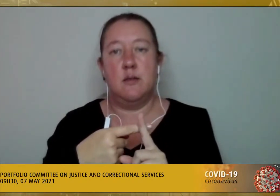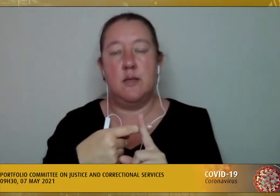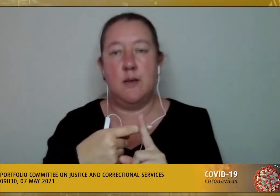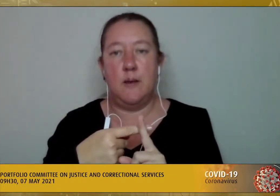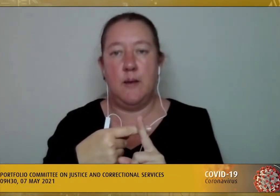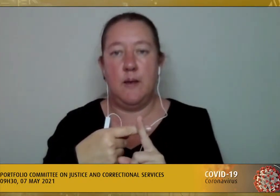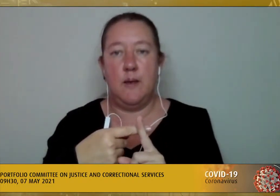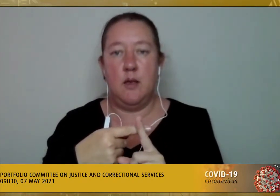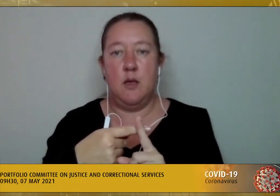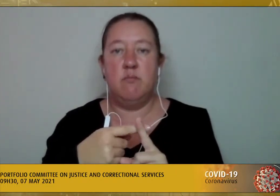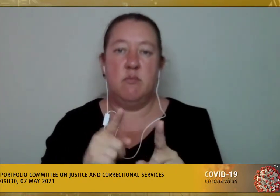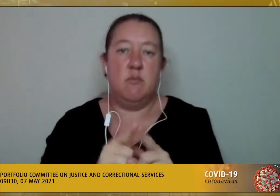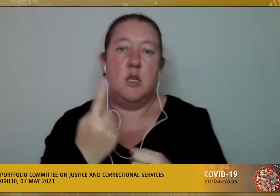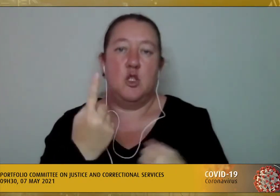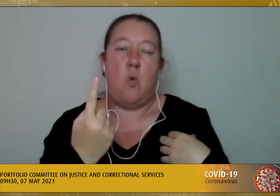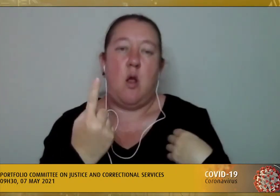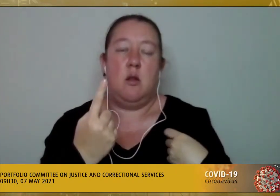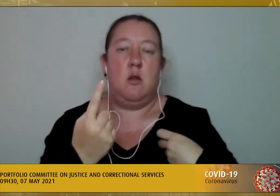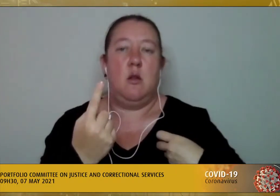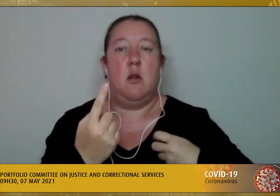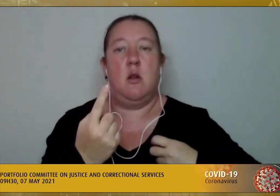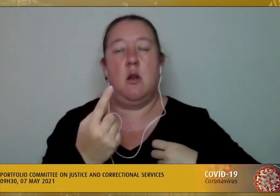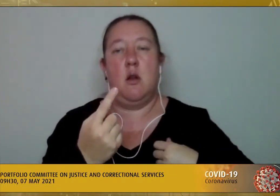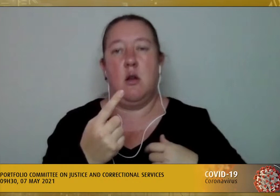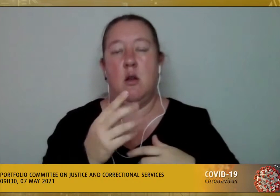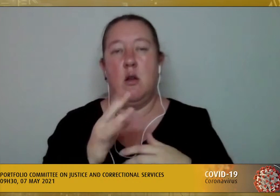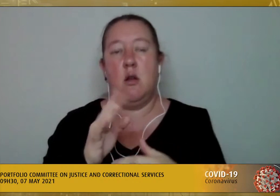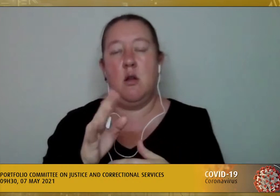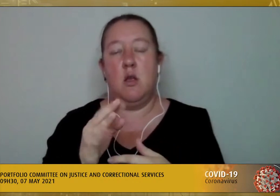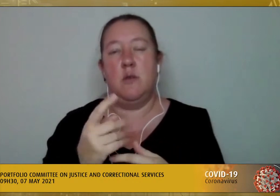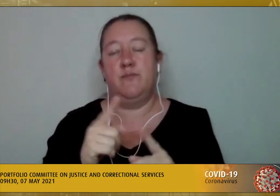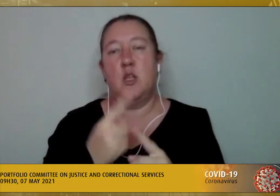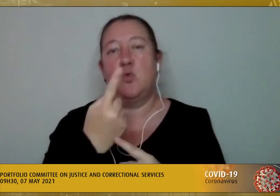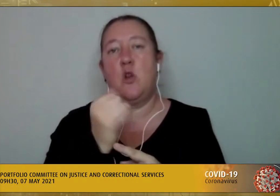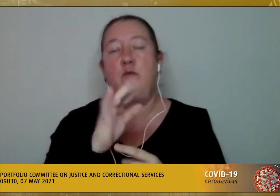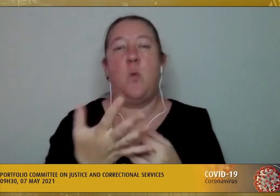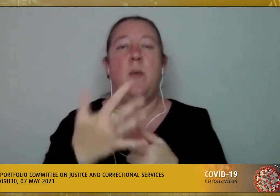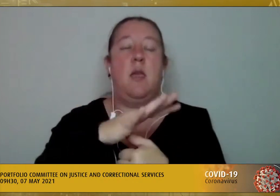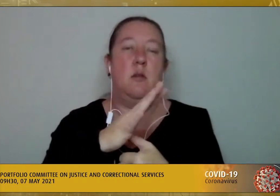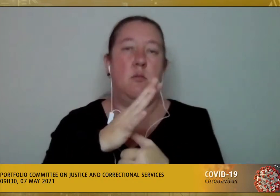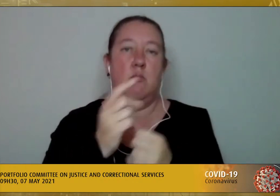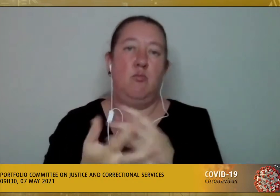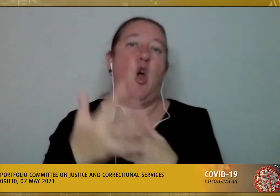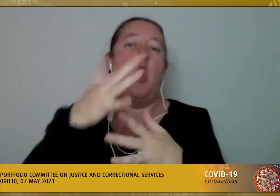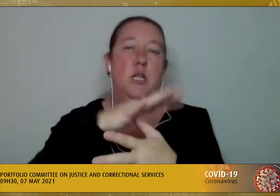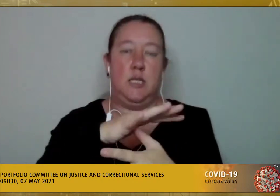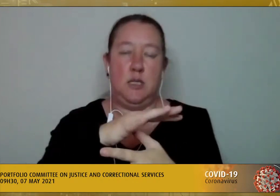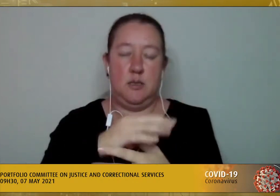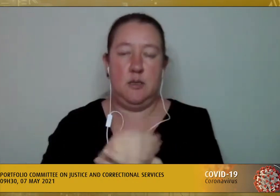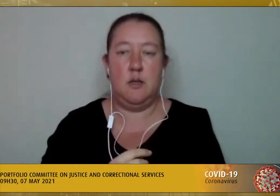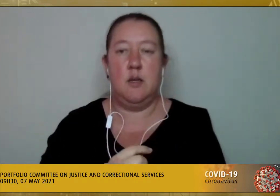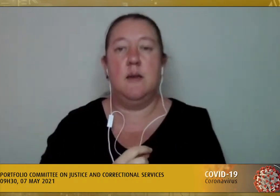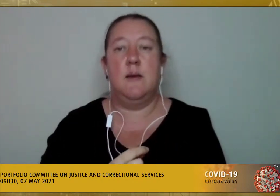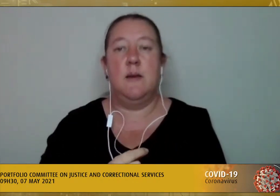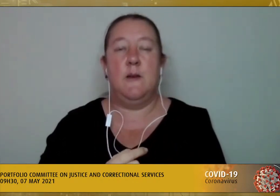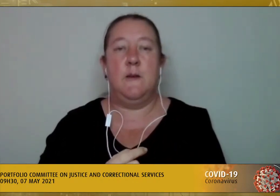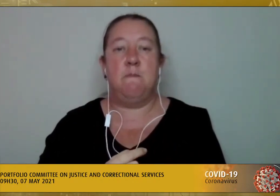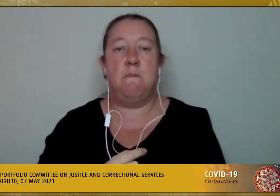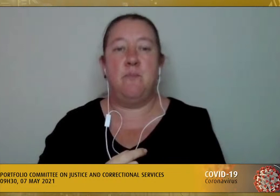as one of your as one of your main priorities and